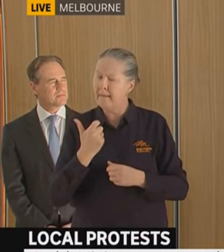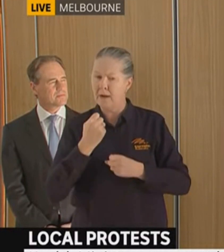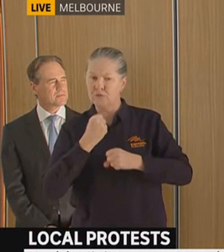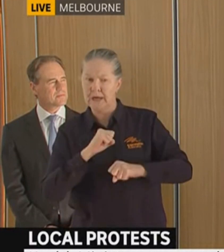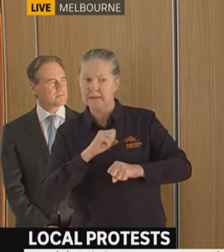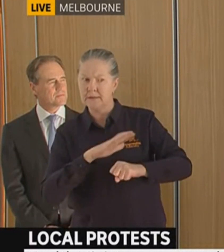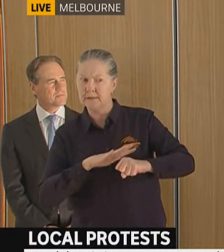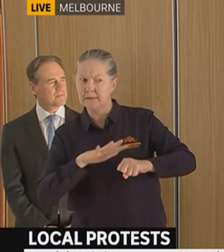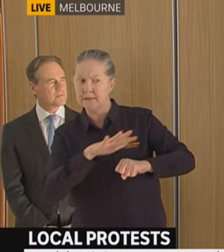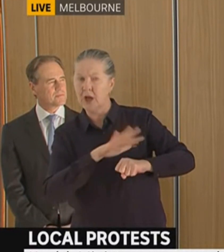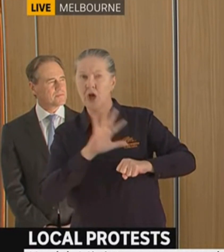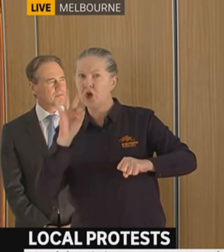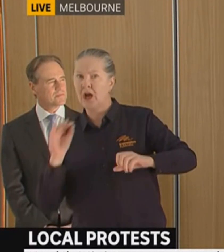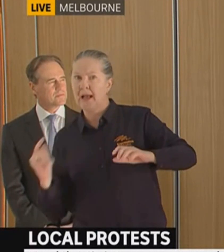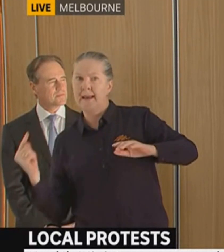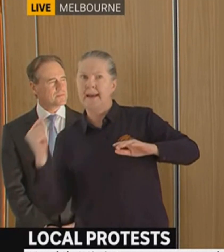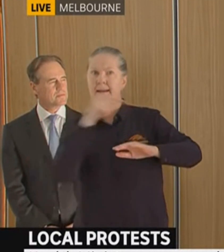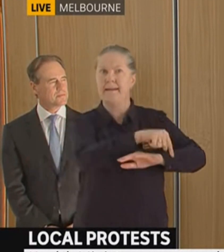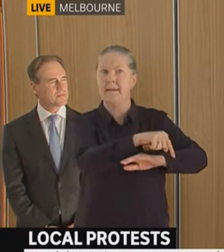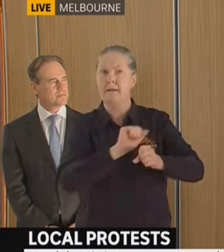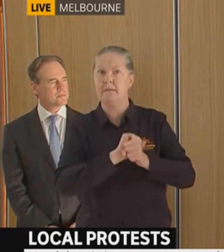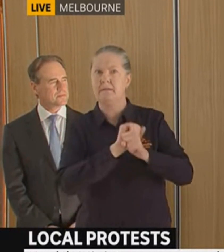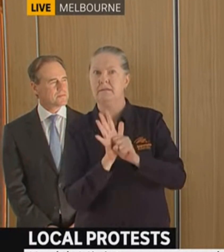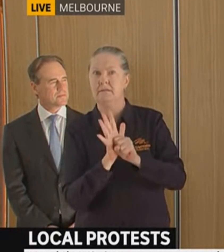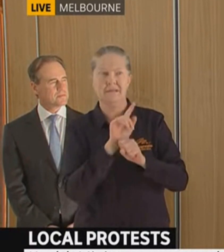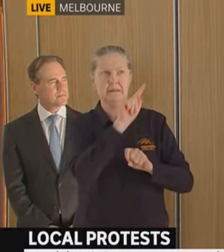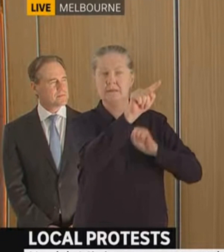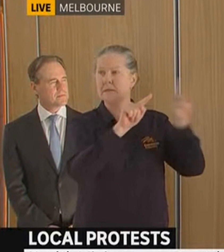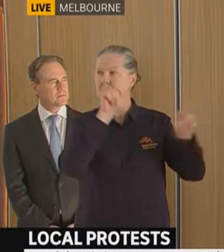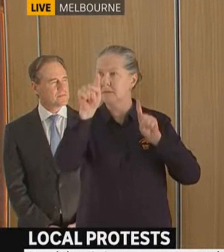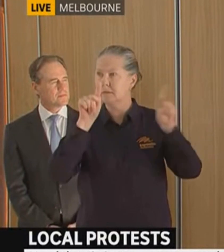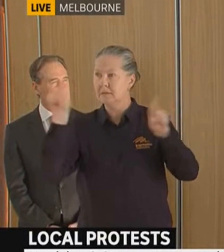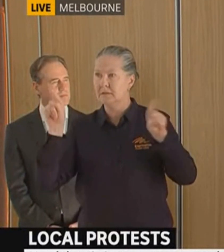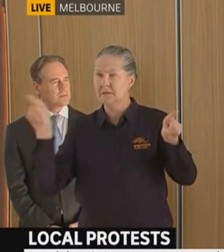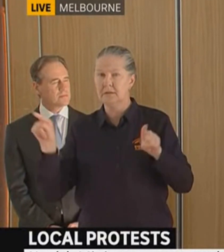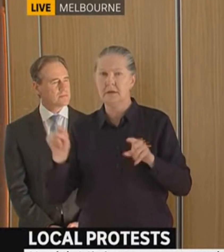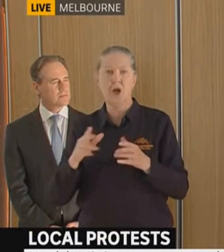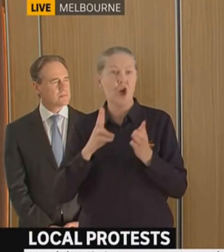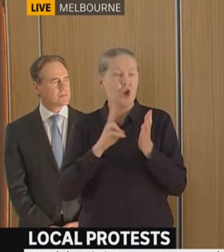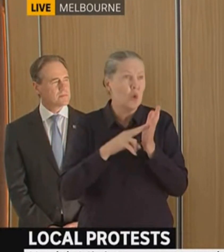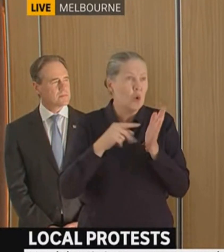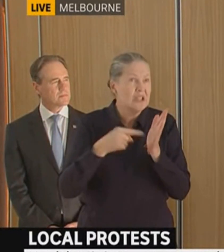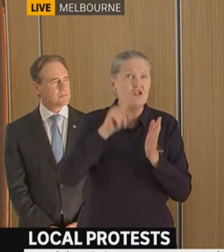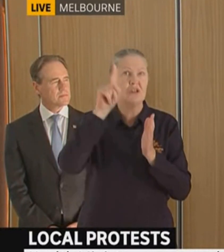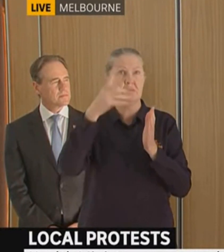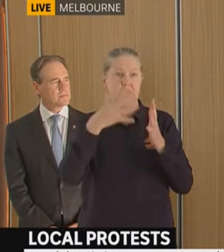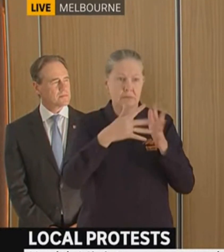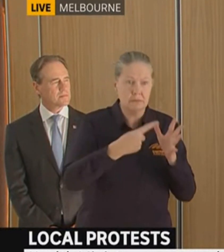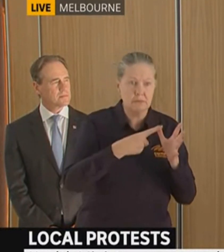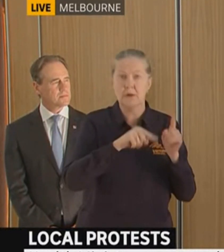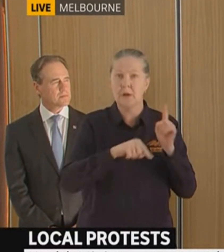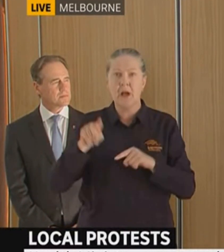elderly, people who may be more vulnerable than others. And so that's why this protest